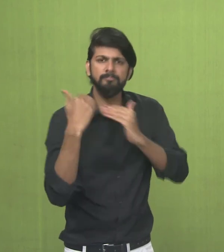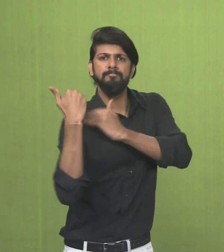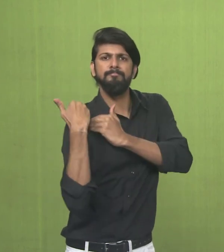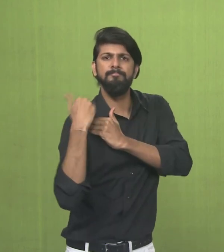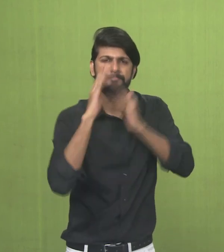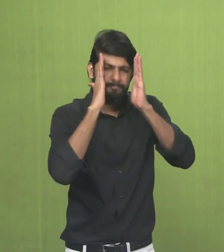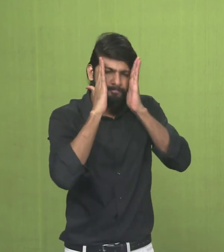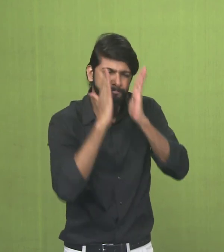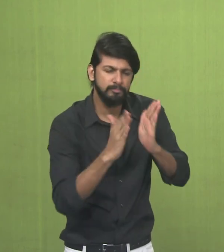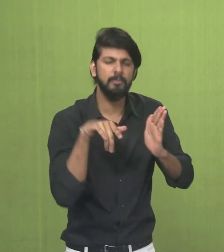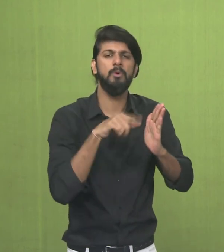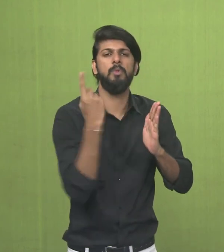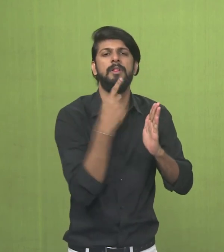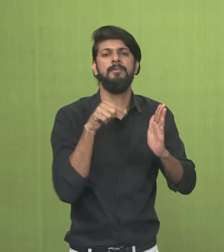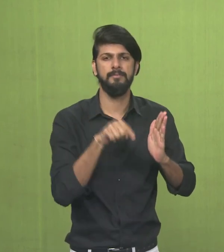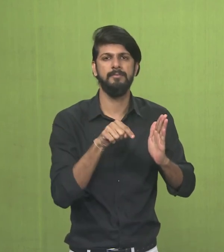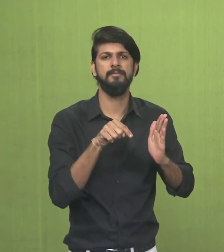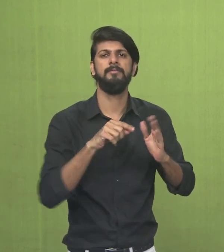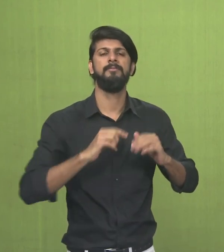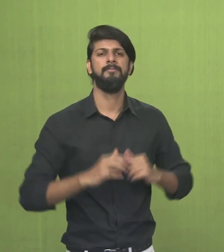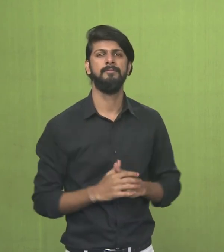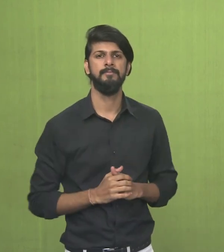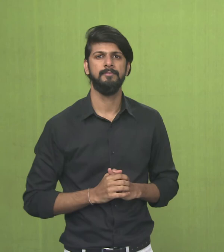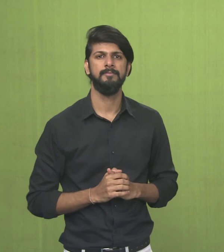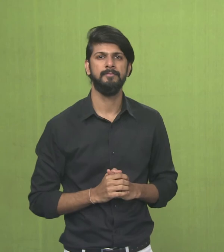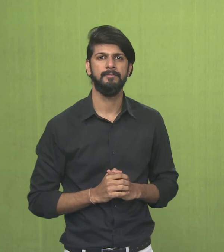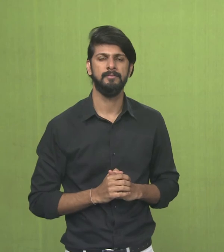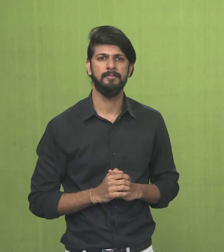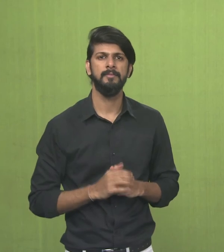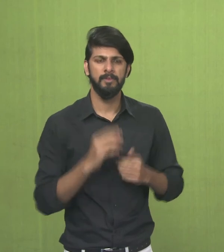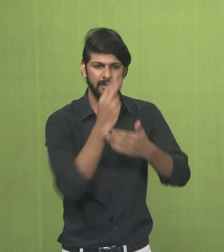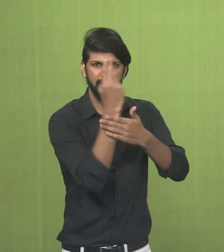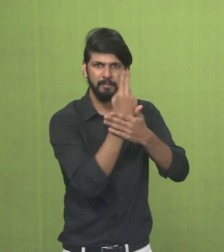the kind of focus we have on painting here in these chapters.